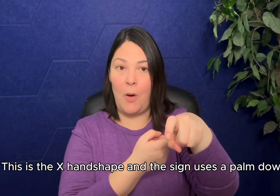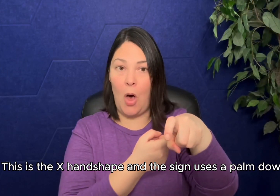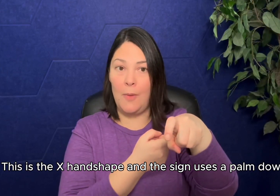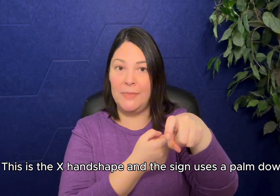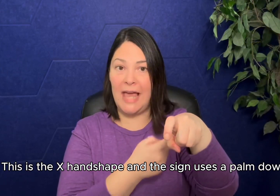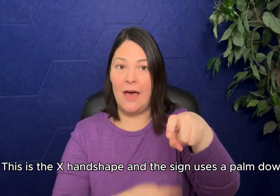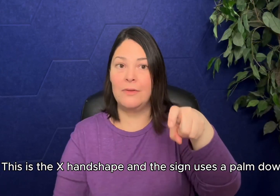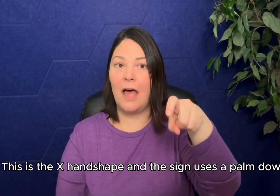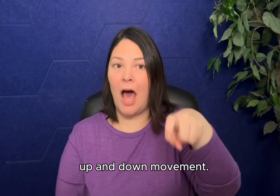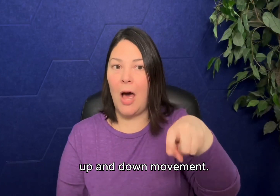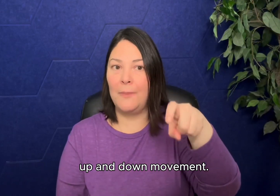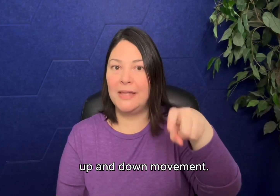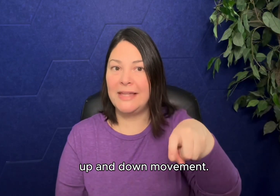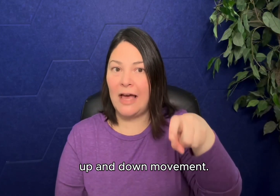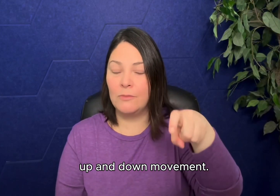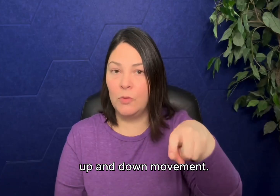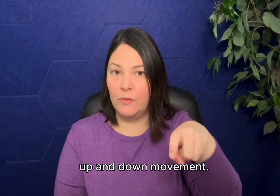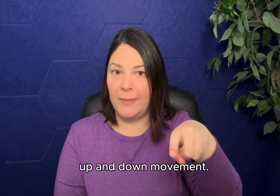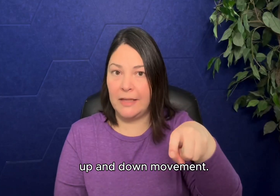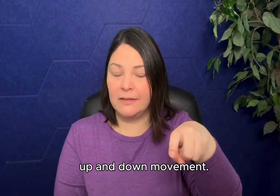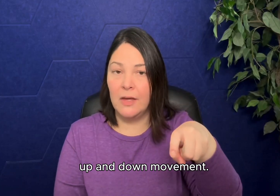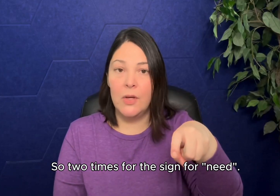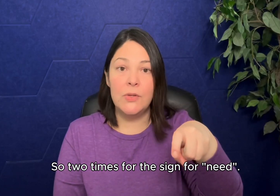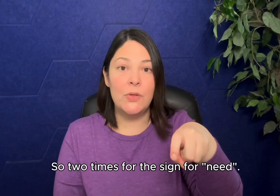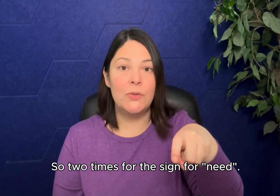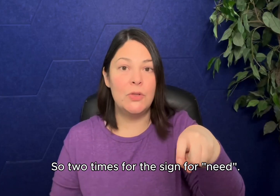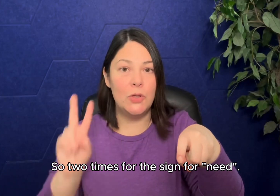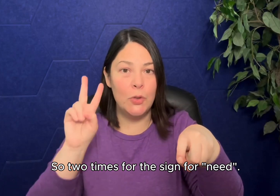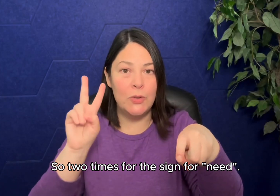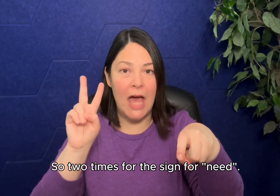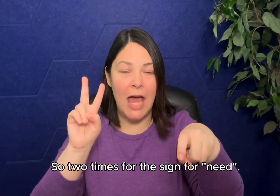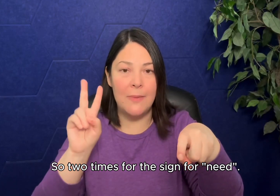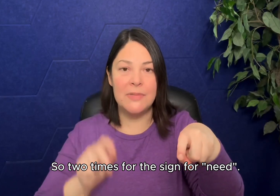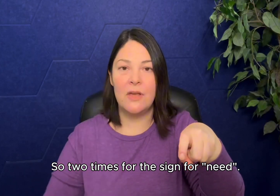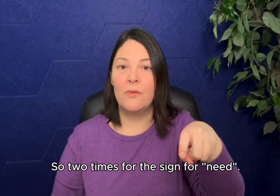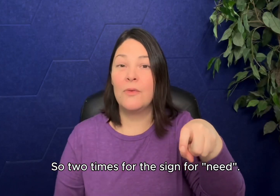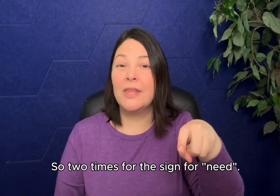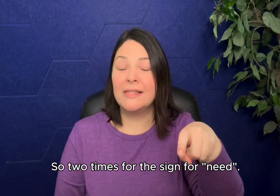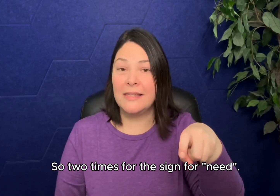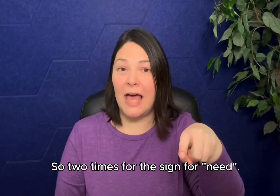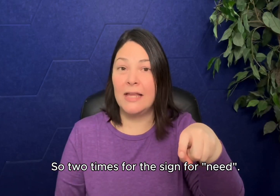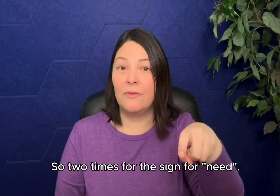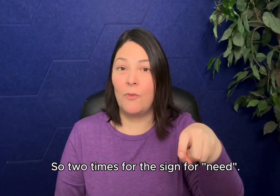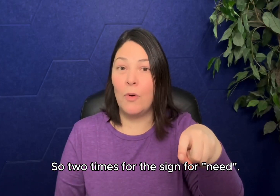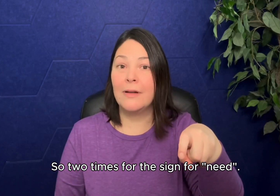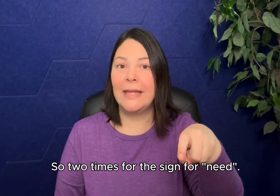palm down, up and down movement. So 2 times for the sign for need.